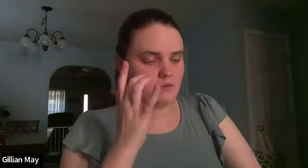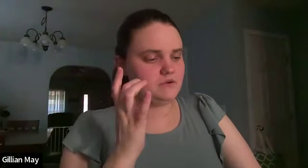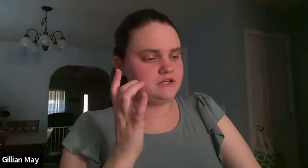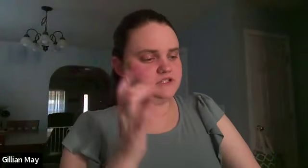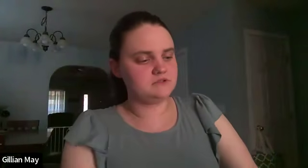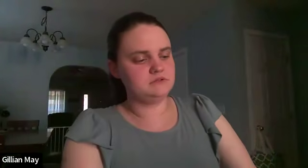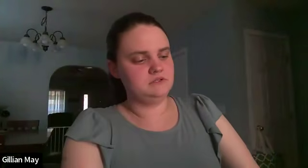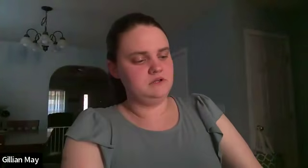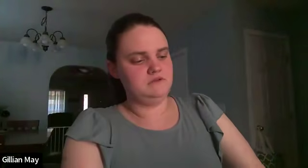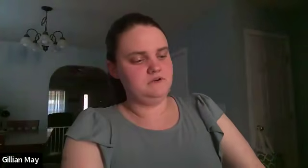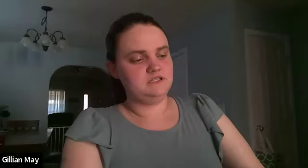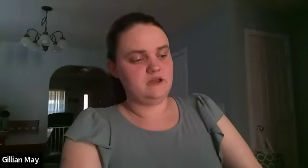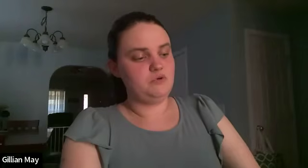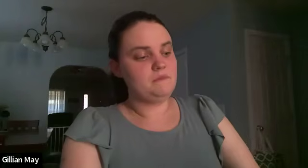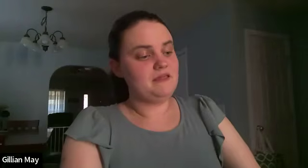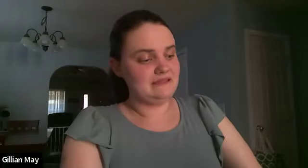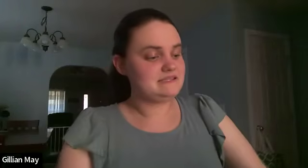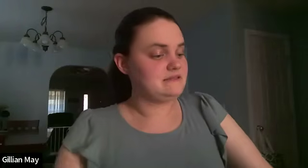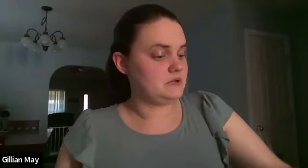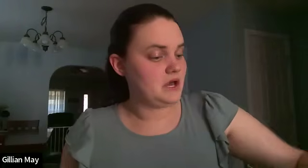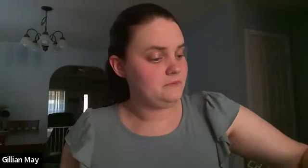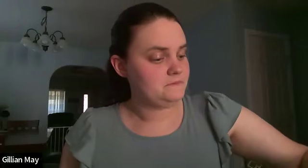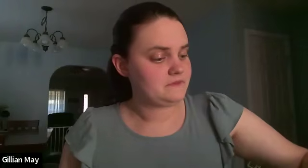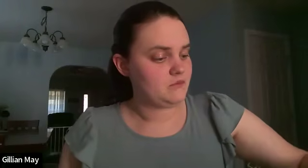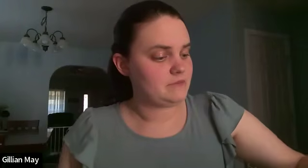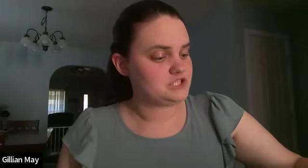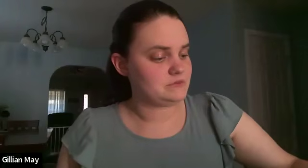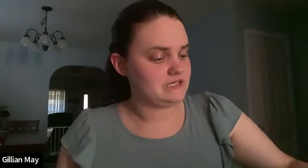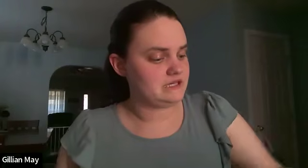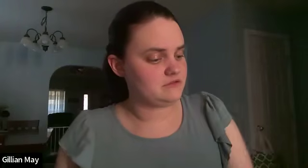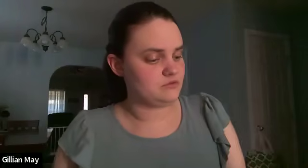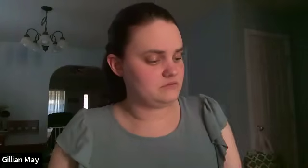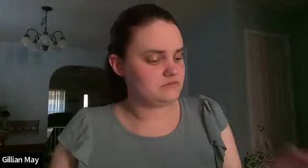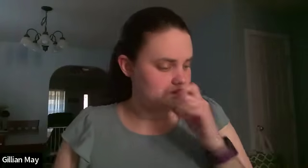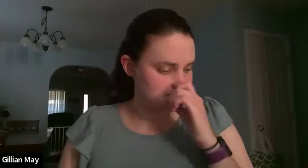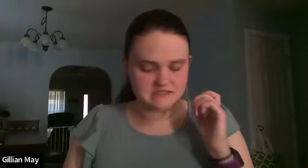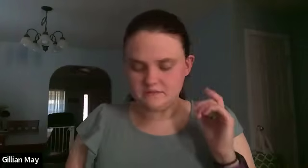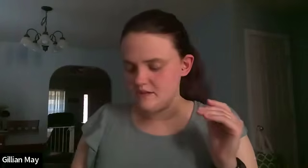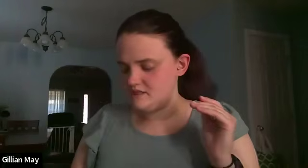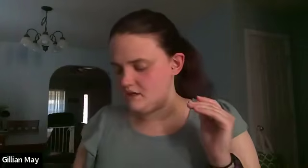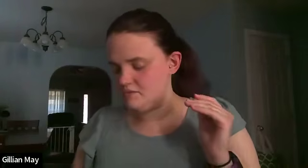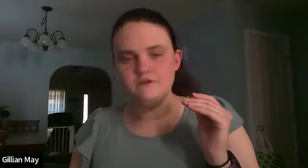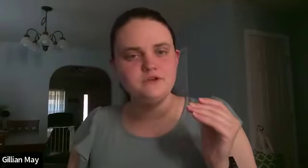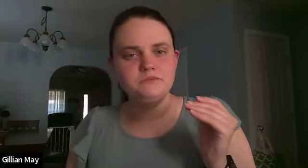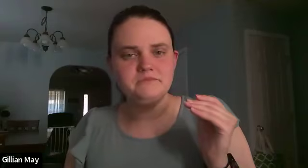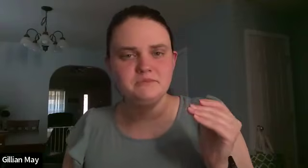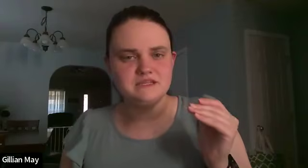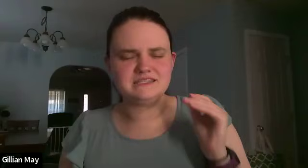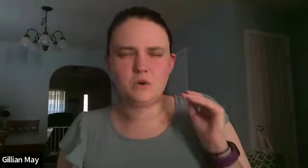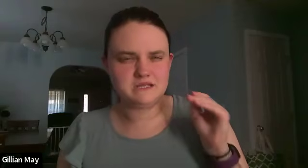What we're going to do first, if I pull up my list, there we go. Want to make sure we get through this because sometimes there are a few people signs that always